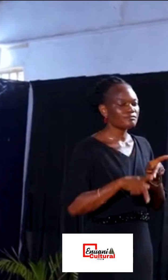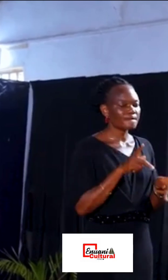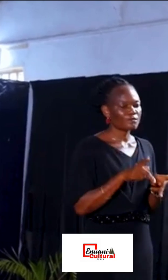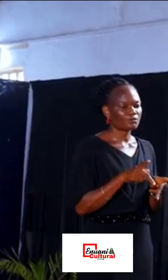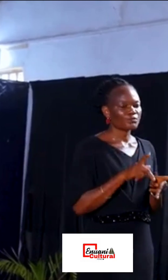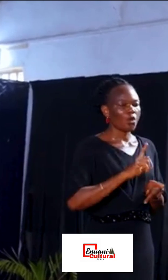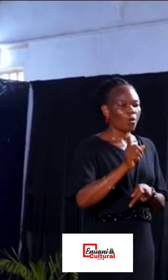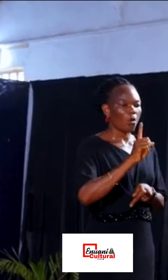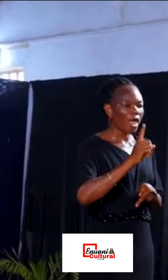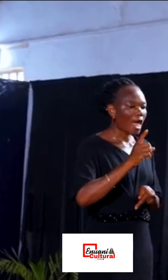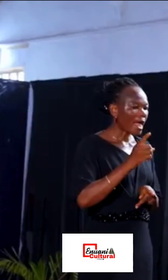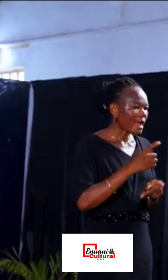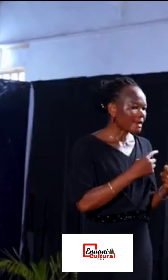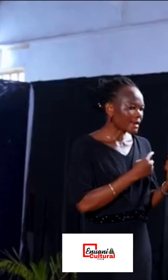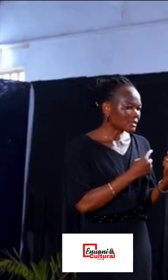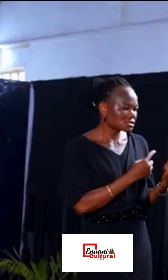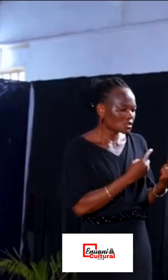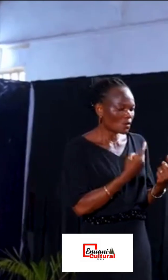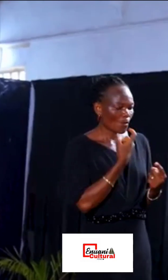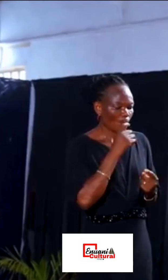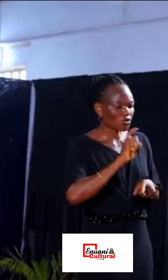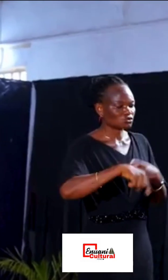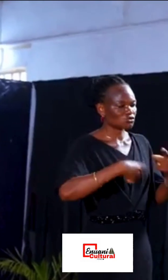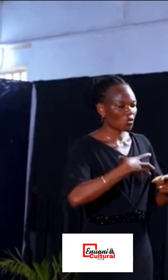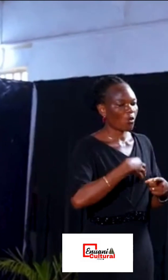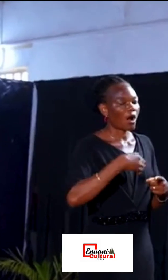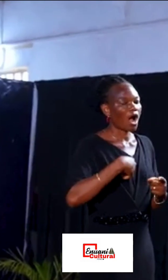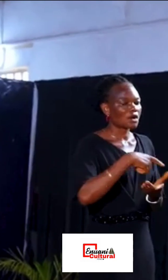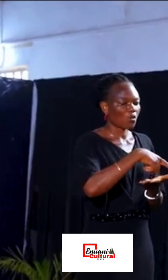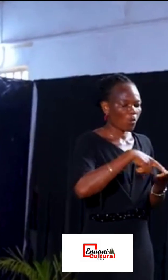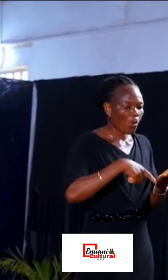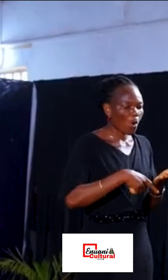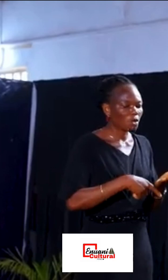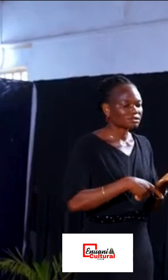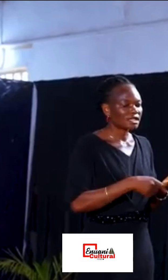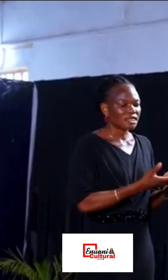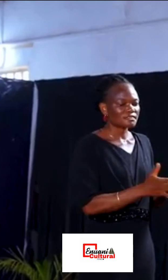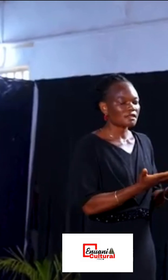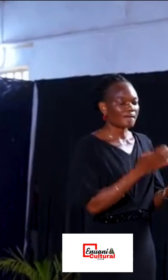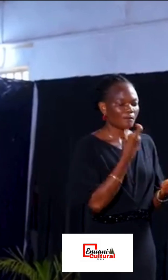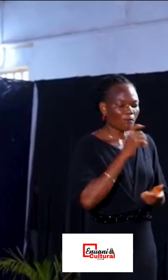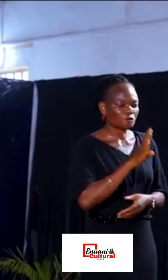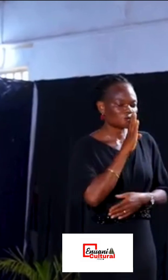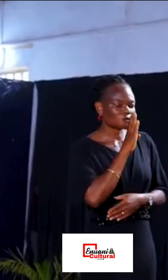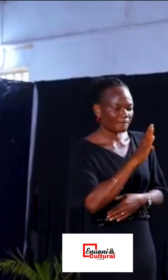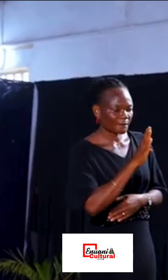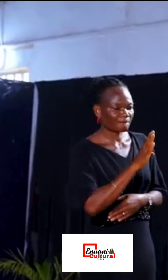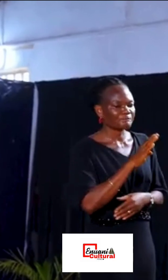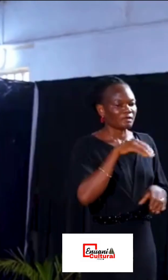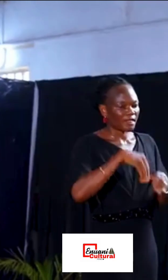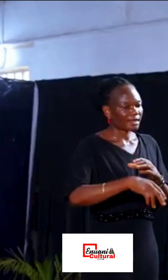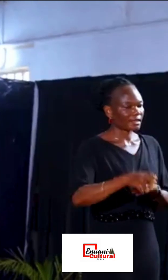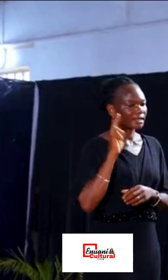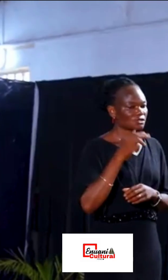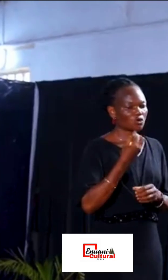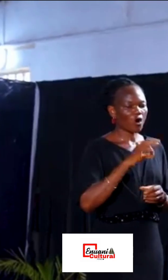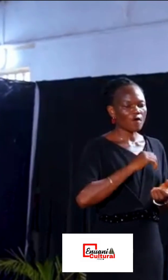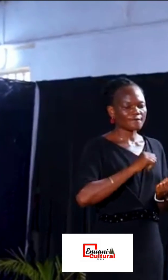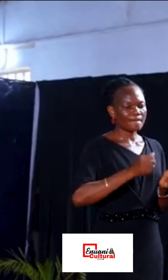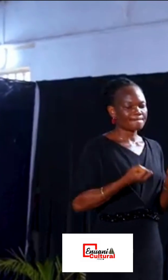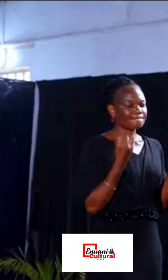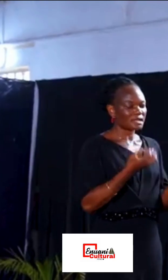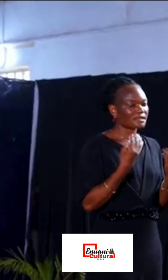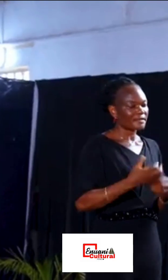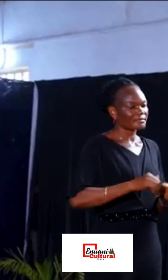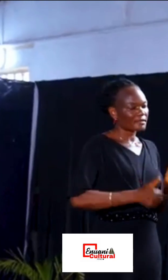people where they still must go and what they must be. Like the history of many parts of